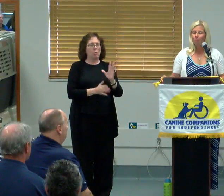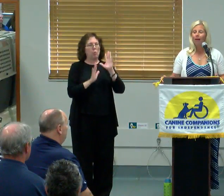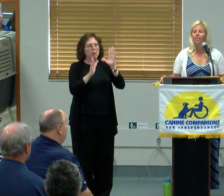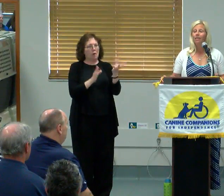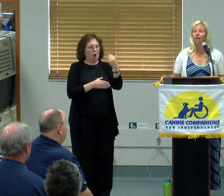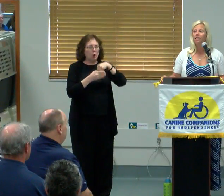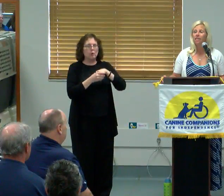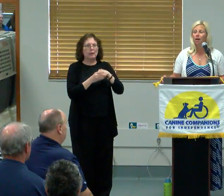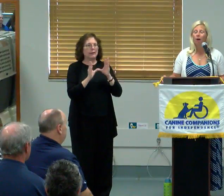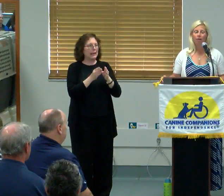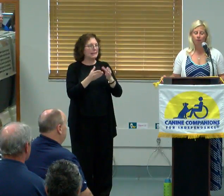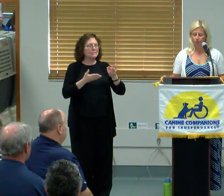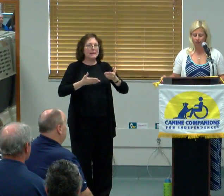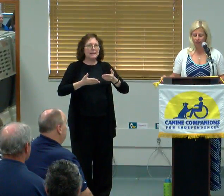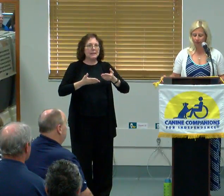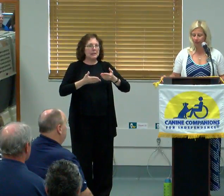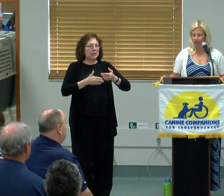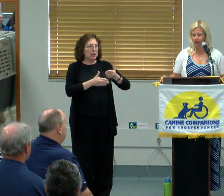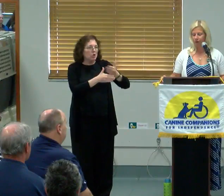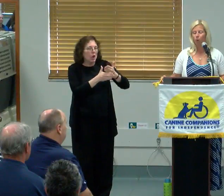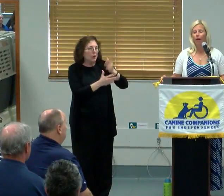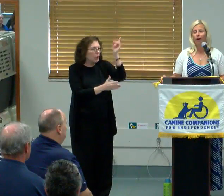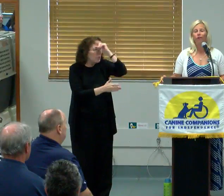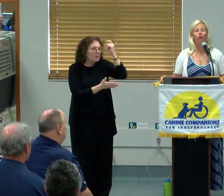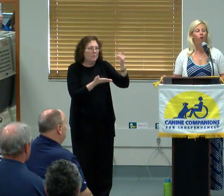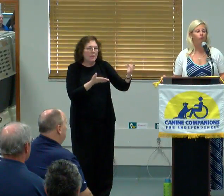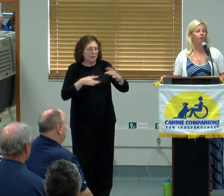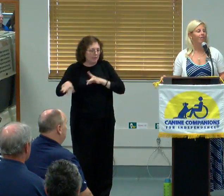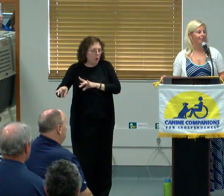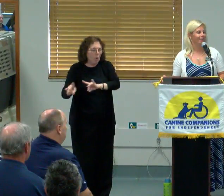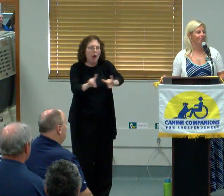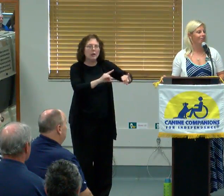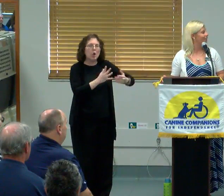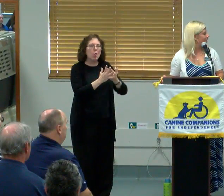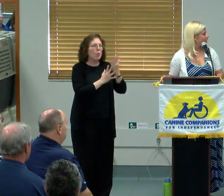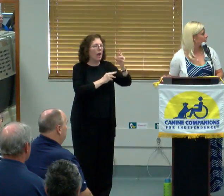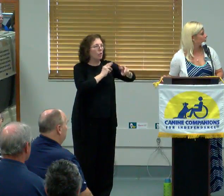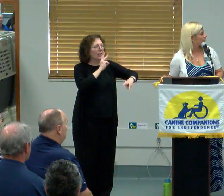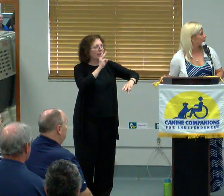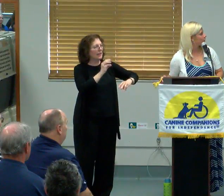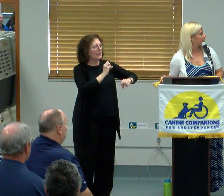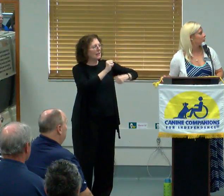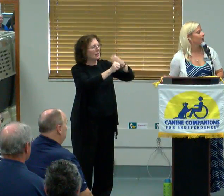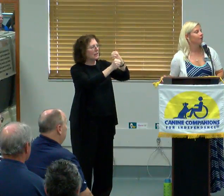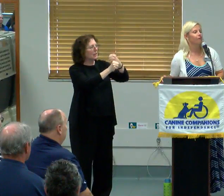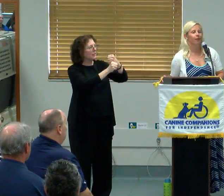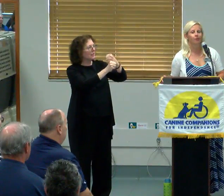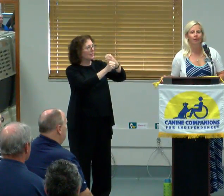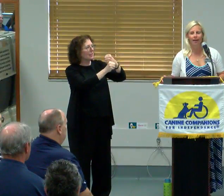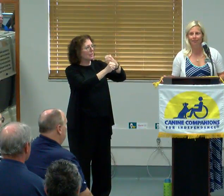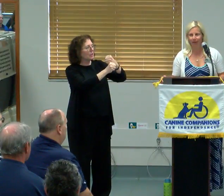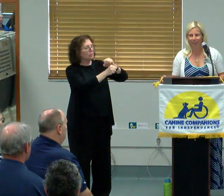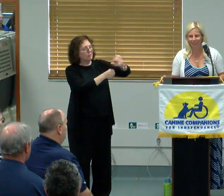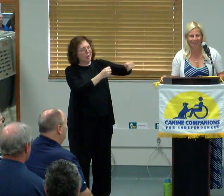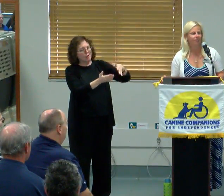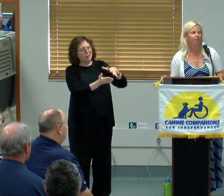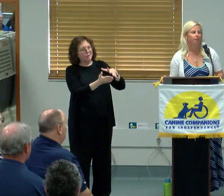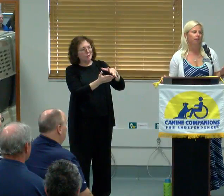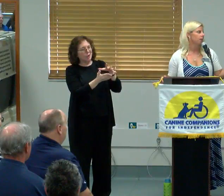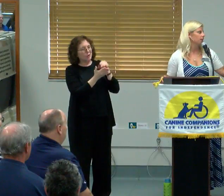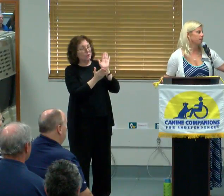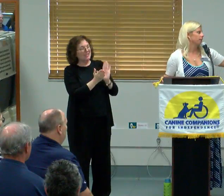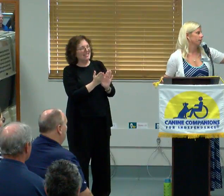class, passing on some of the wisdom that they've acquired over the years to her fellow